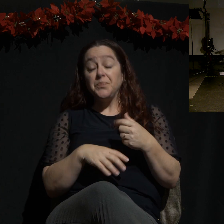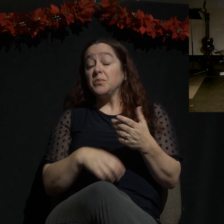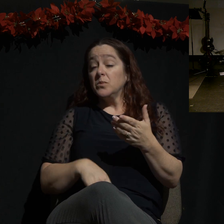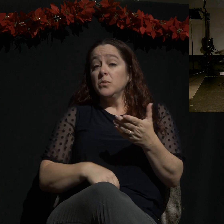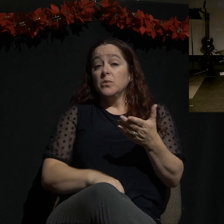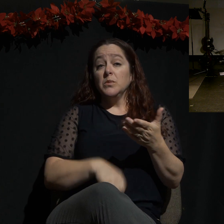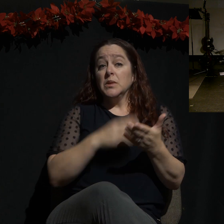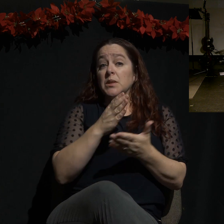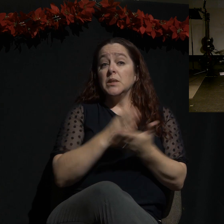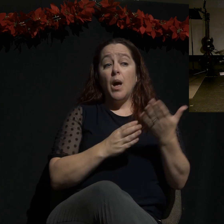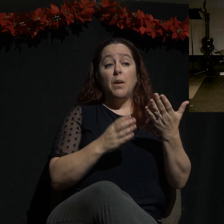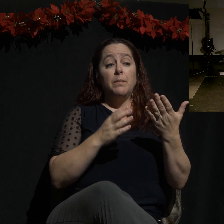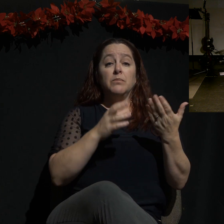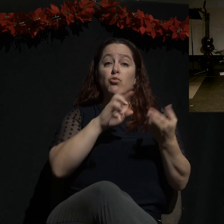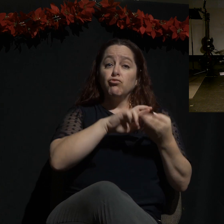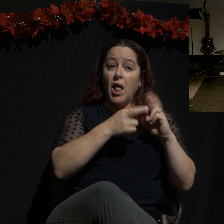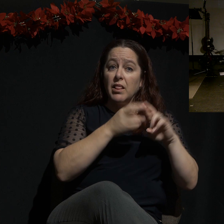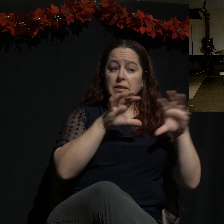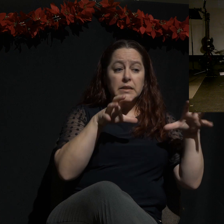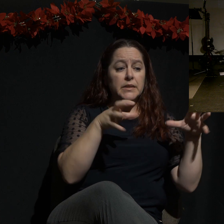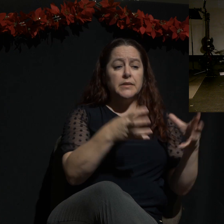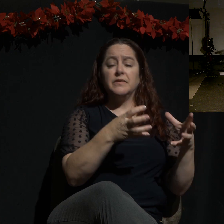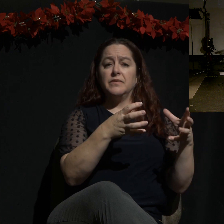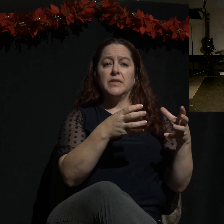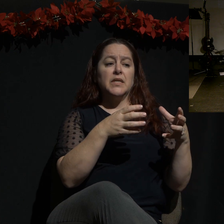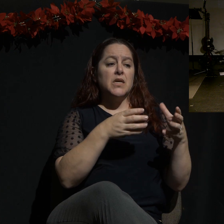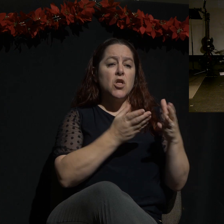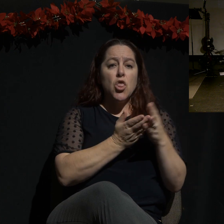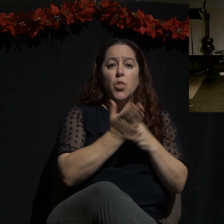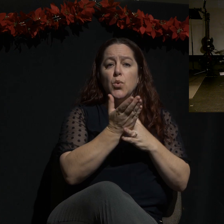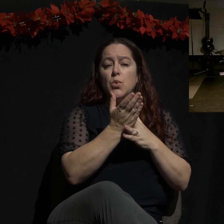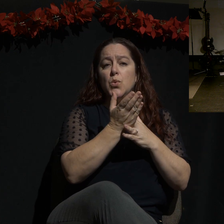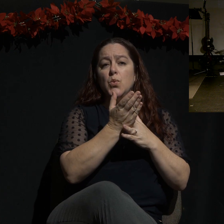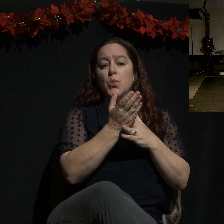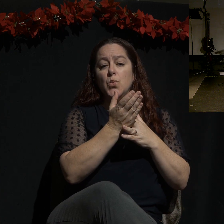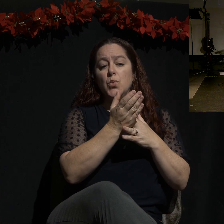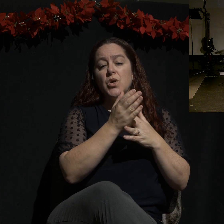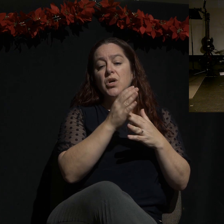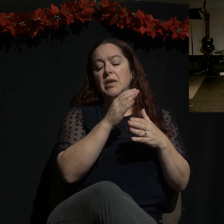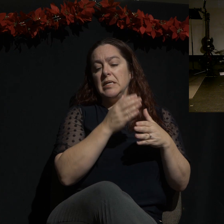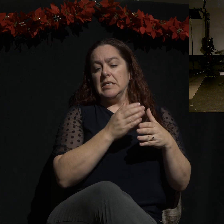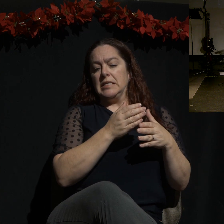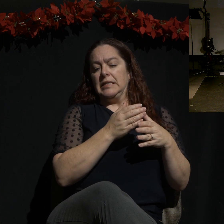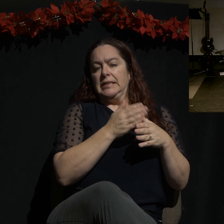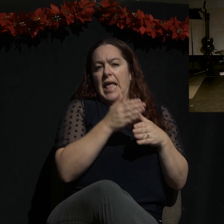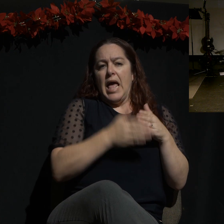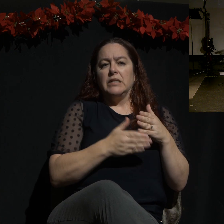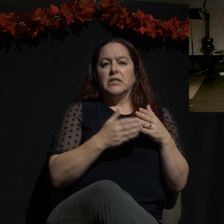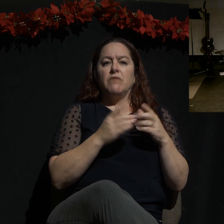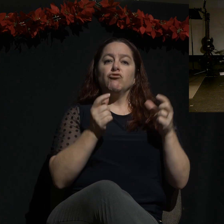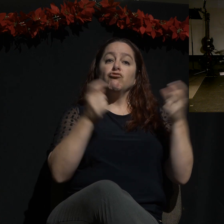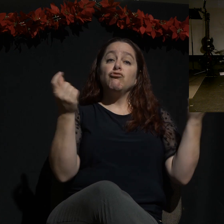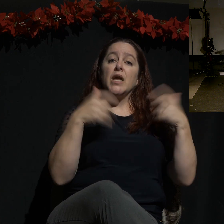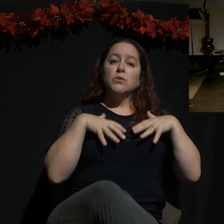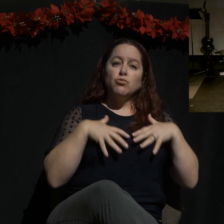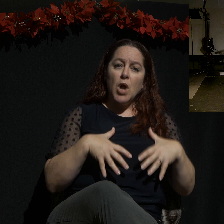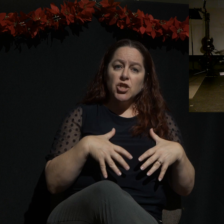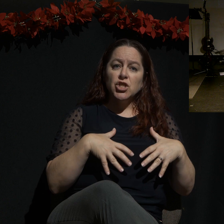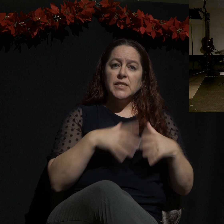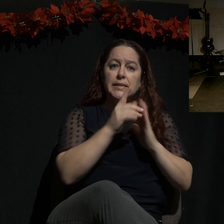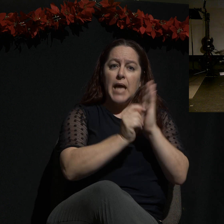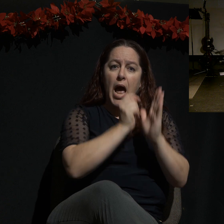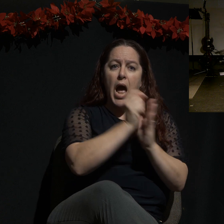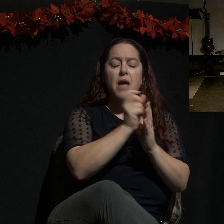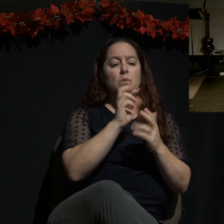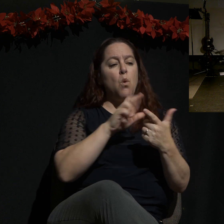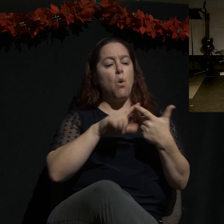some relatives that maybe went through the end of the Great Depression or maybe